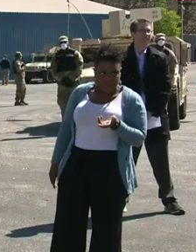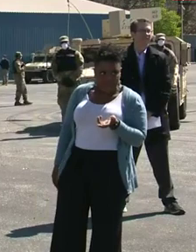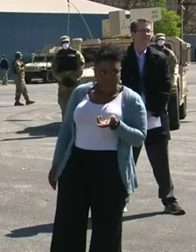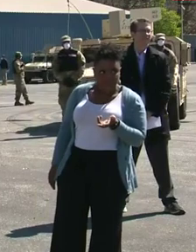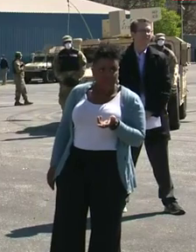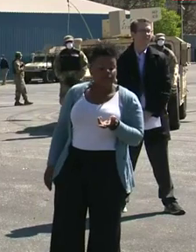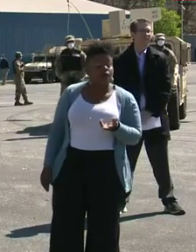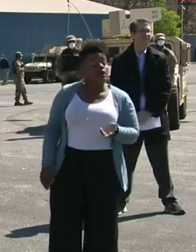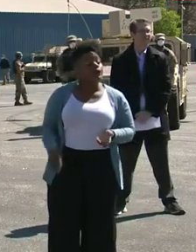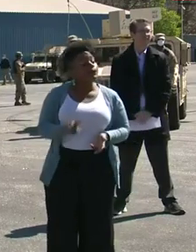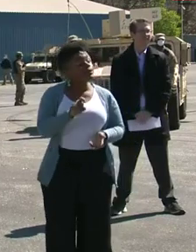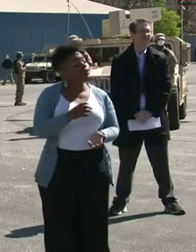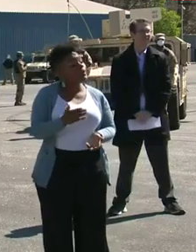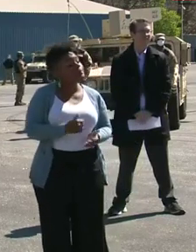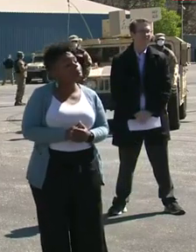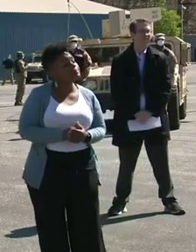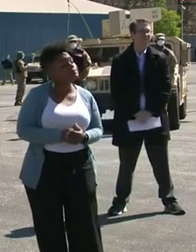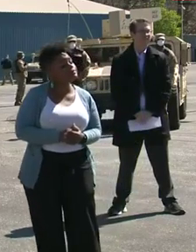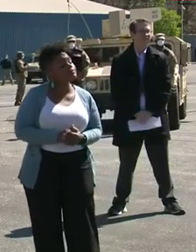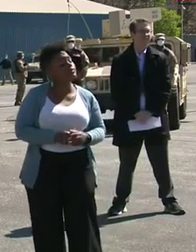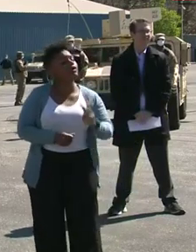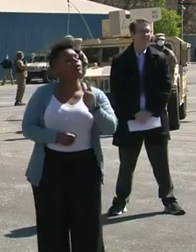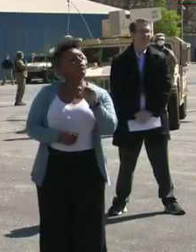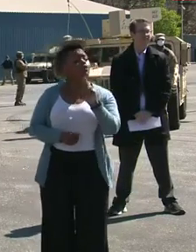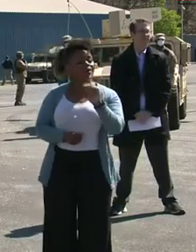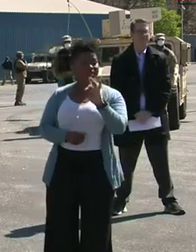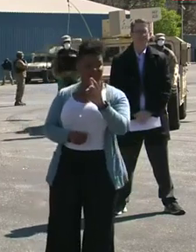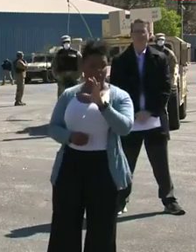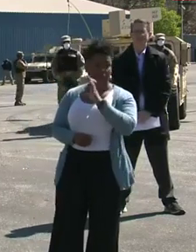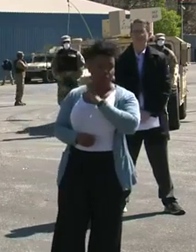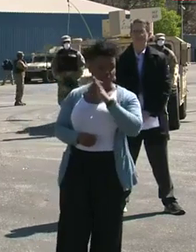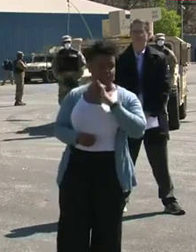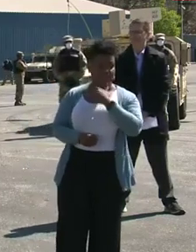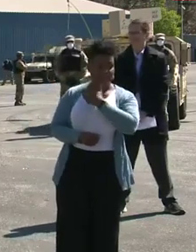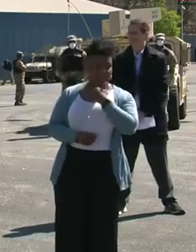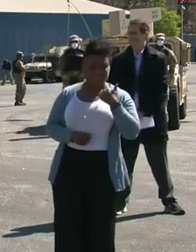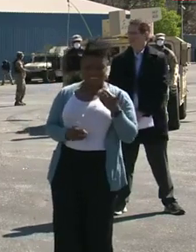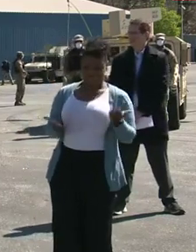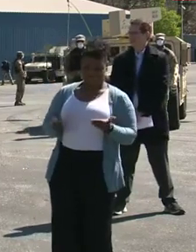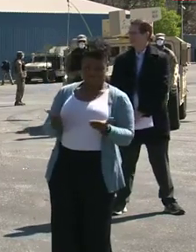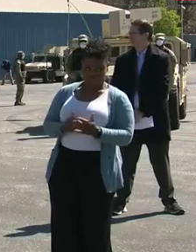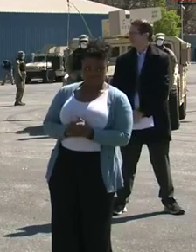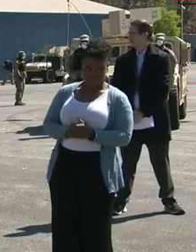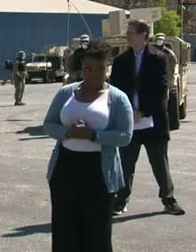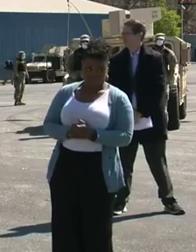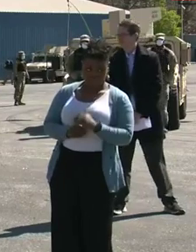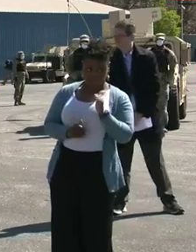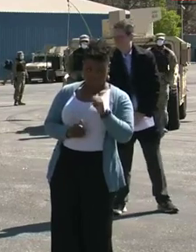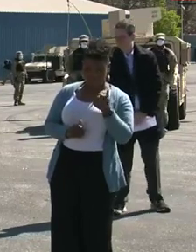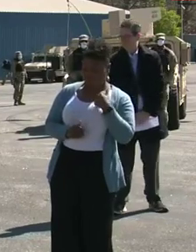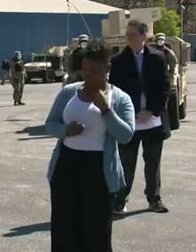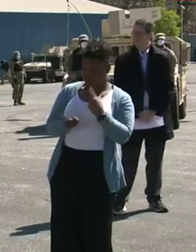I noticed the yes. Ward 8 council member is here. I'd like to hear from him. Is that possible? Absolutely.